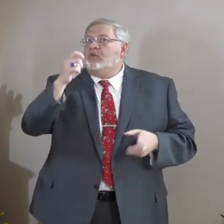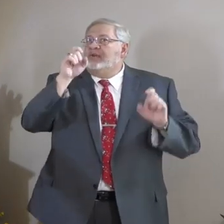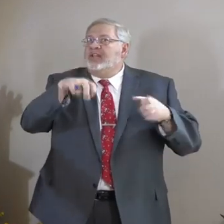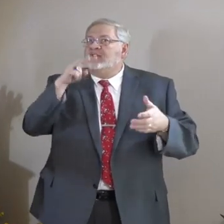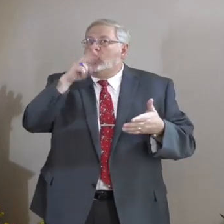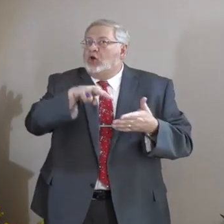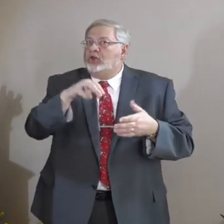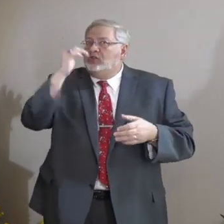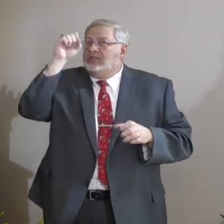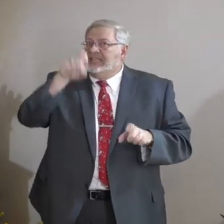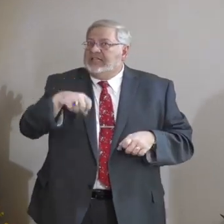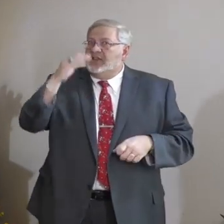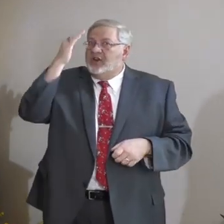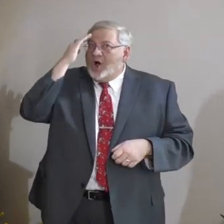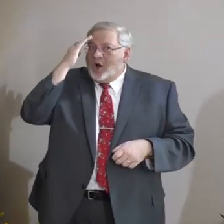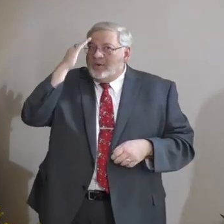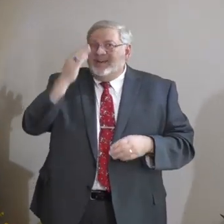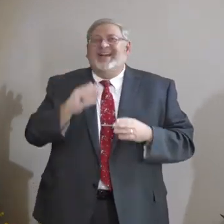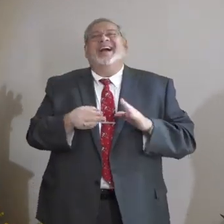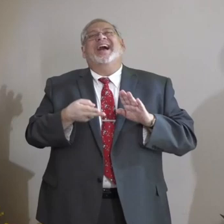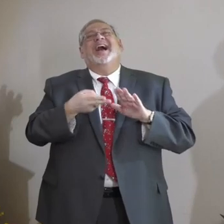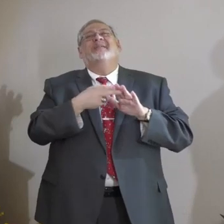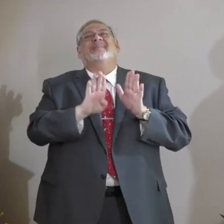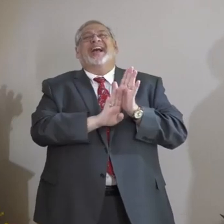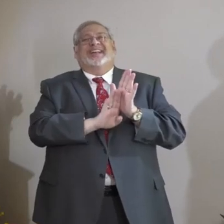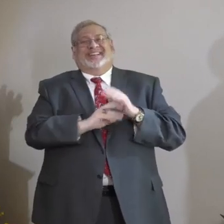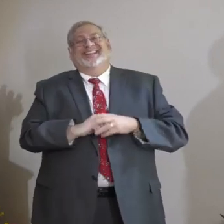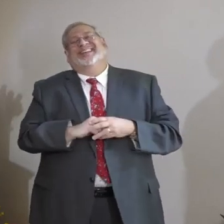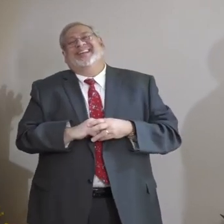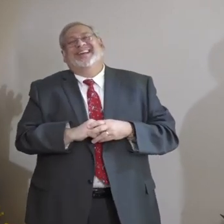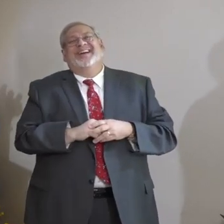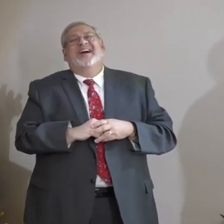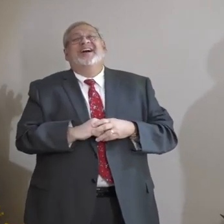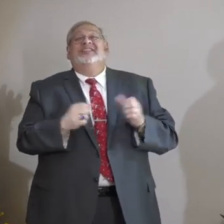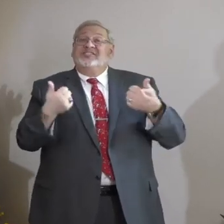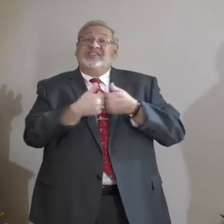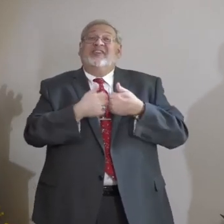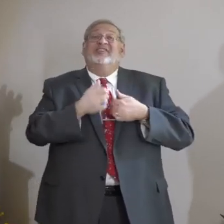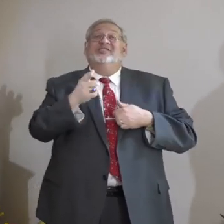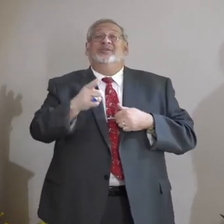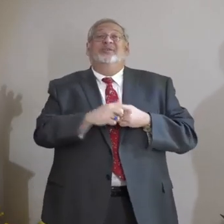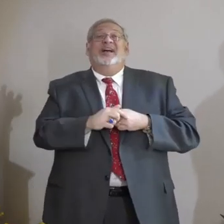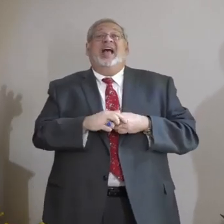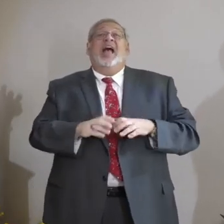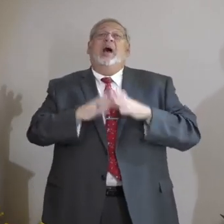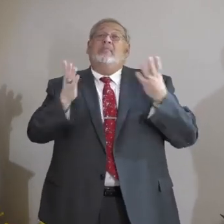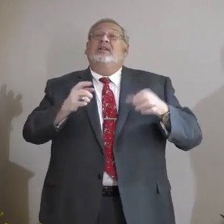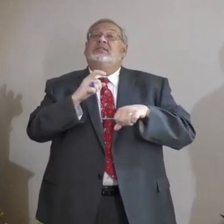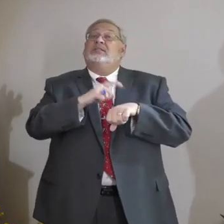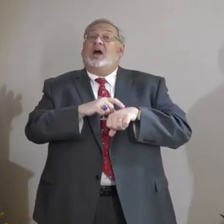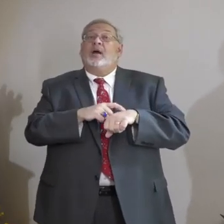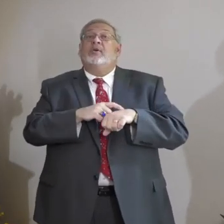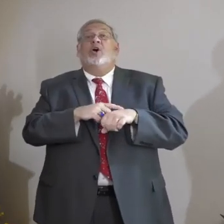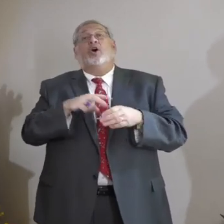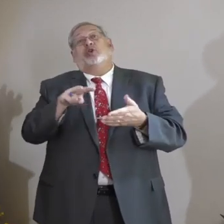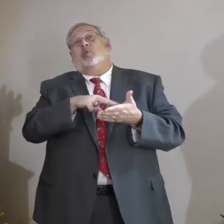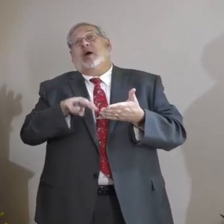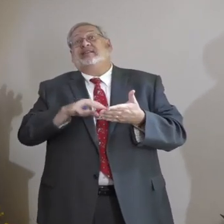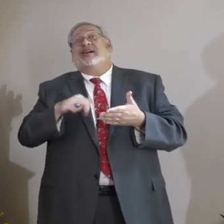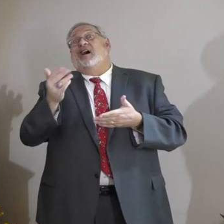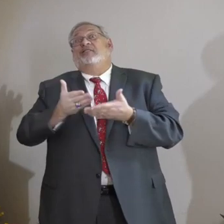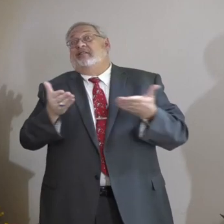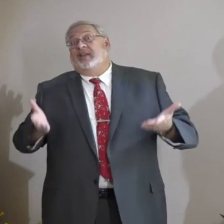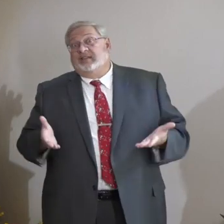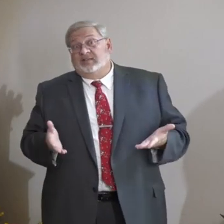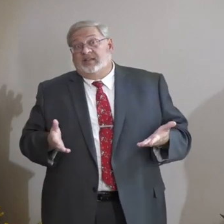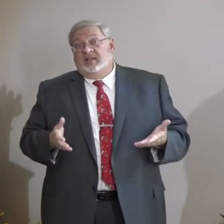know already that we're studying the book of Habakkuk. And, you know, really we just challenge you. How much time are you spending watching other stuff, and